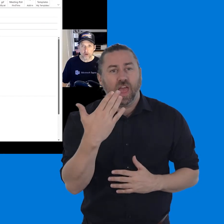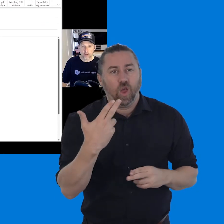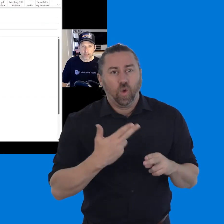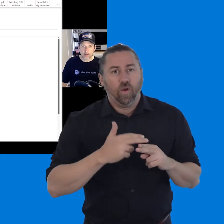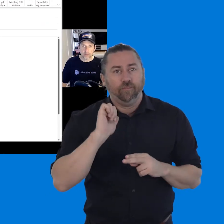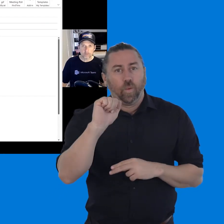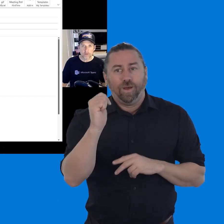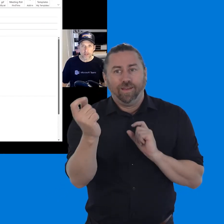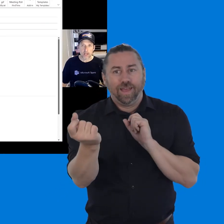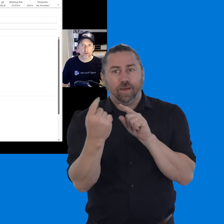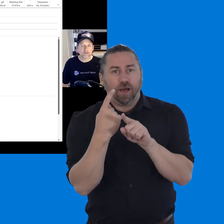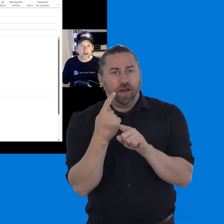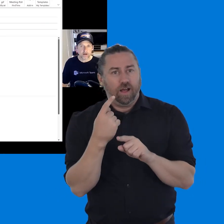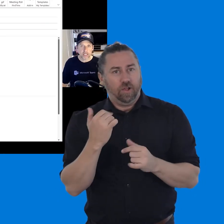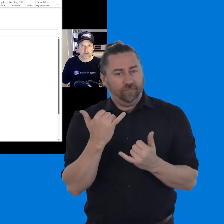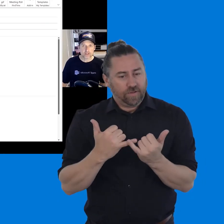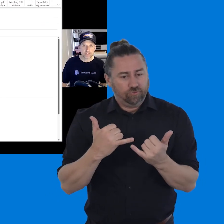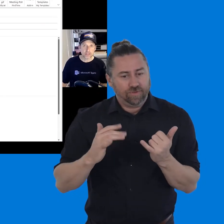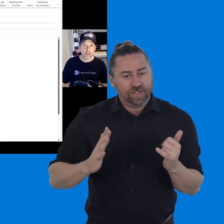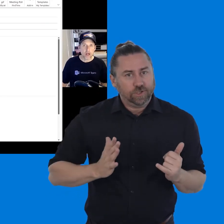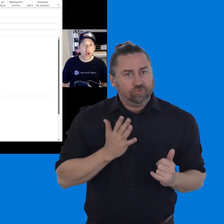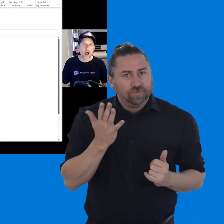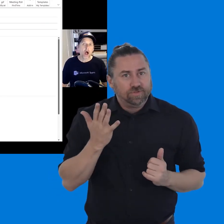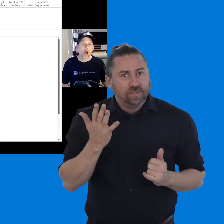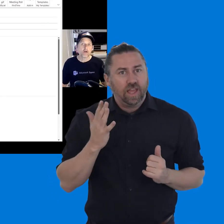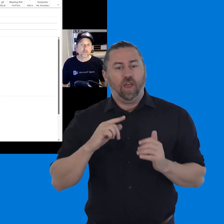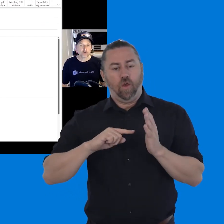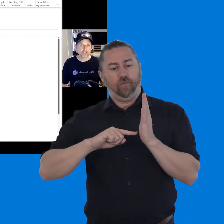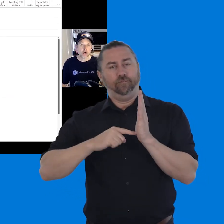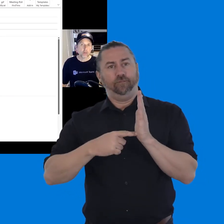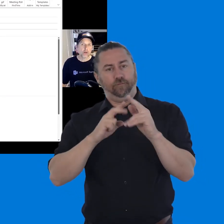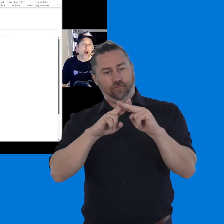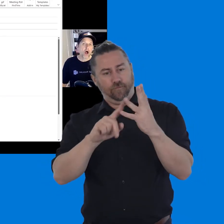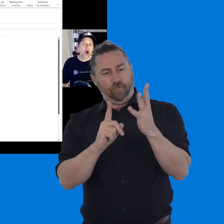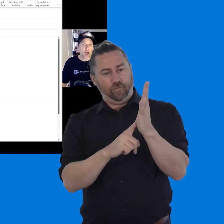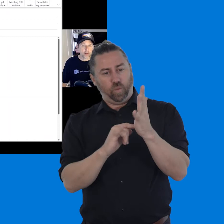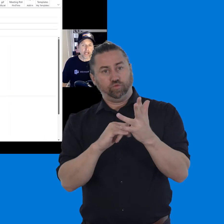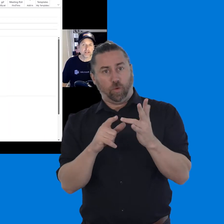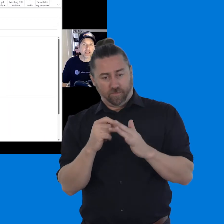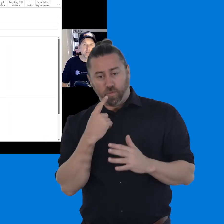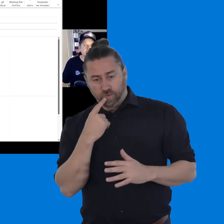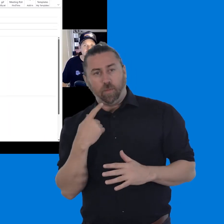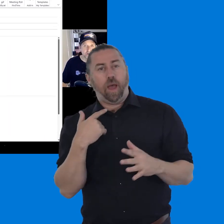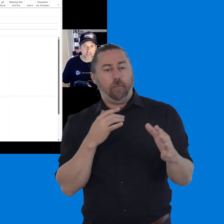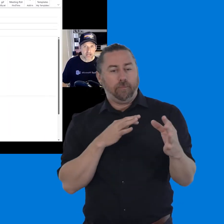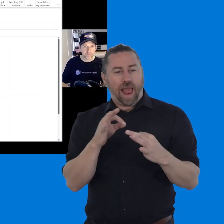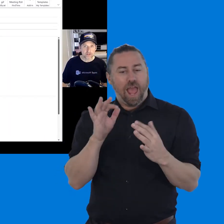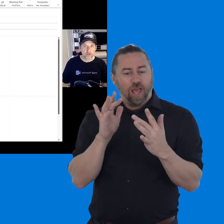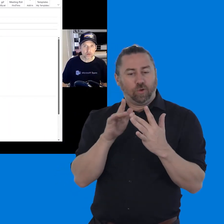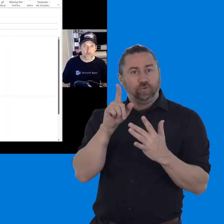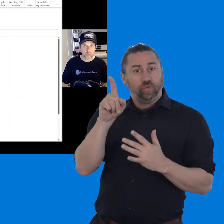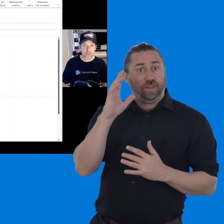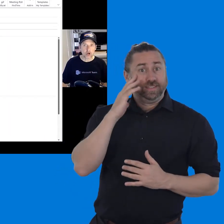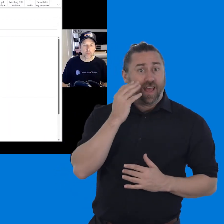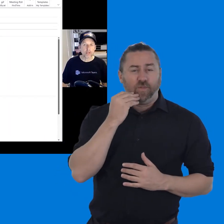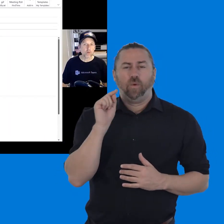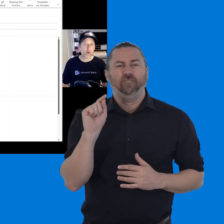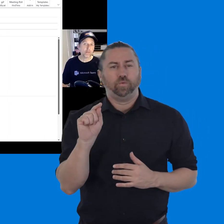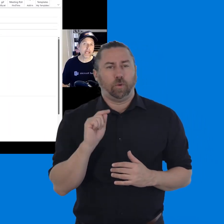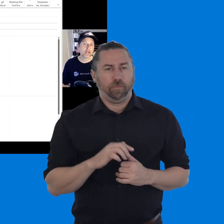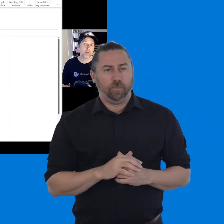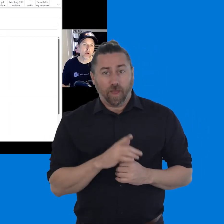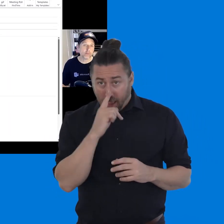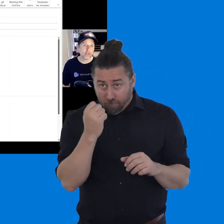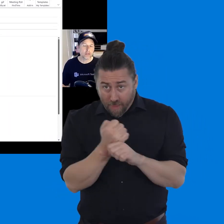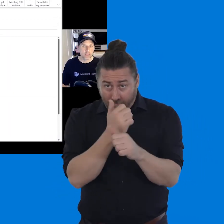Thank you for your email. It was very interesting. Full stop. I plan to get back to you this afternoon. Full stop. Can